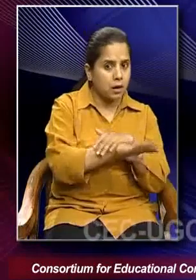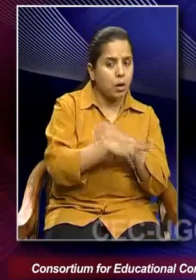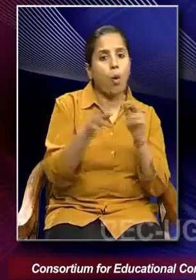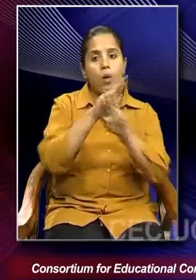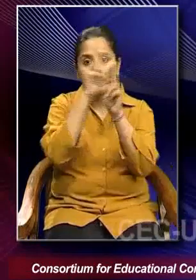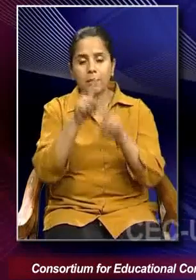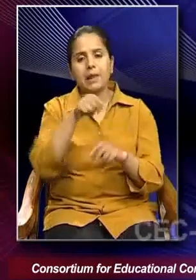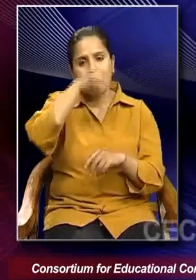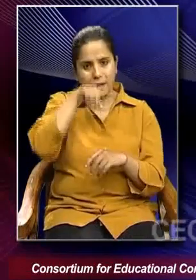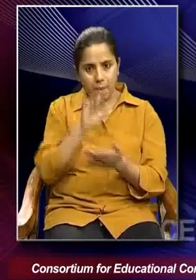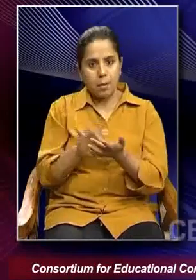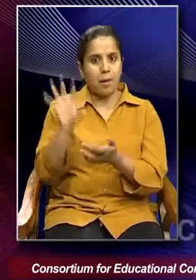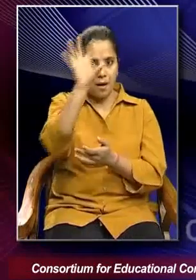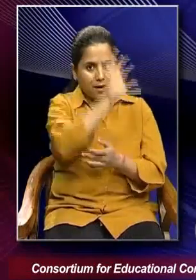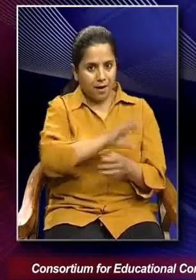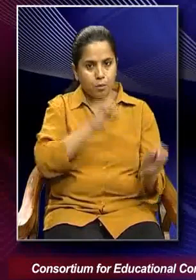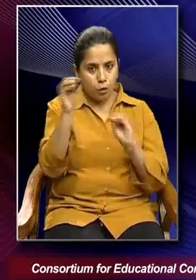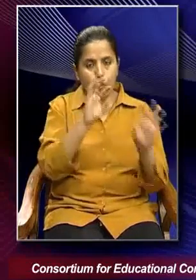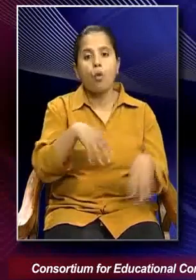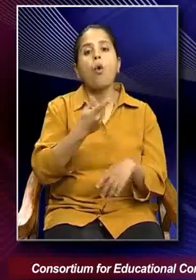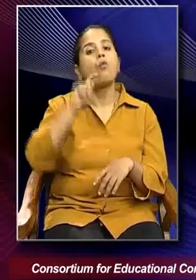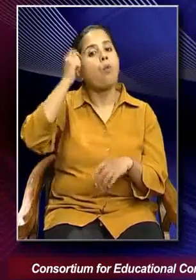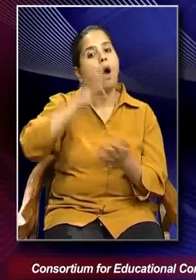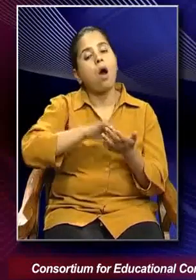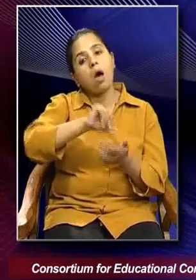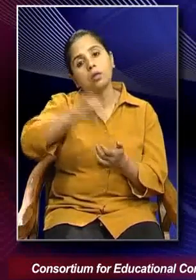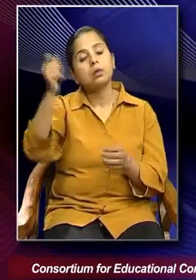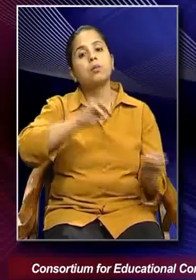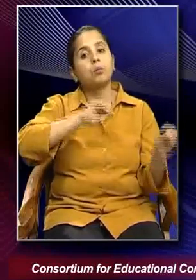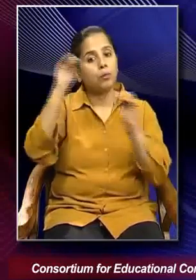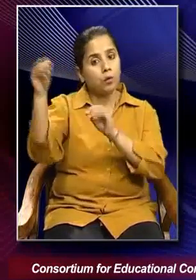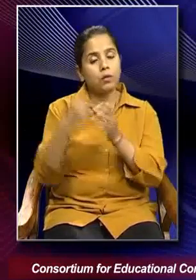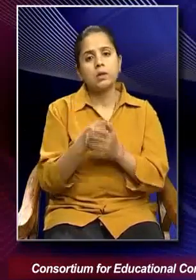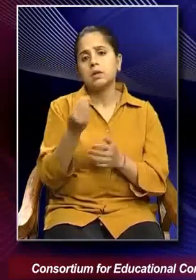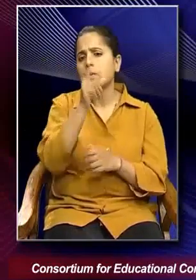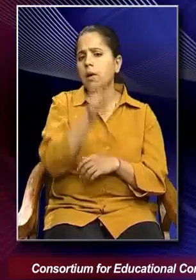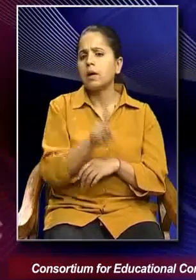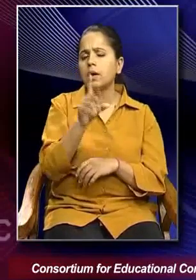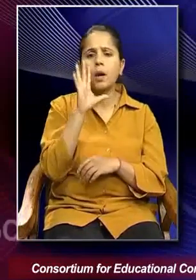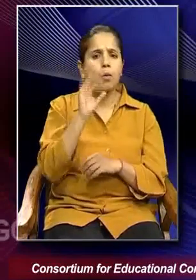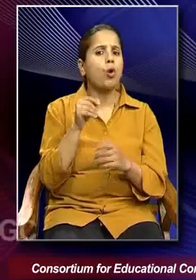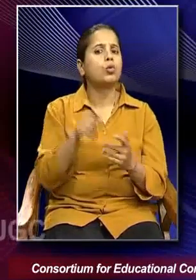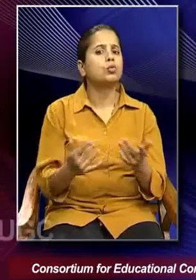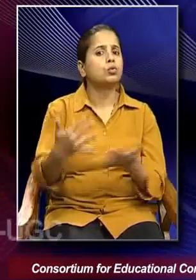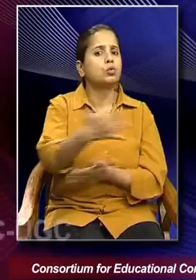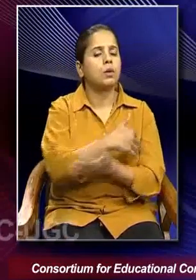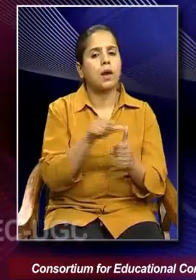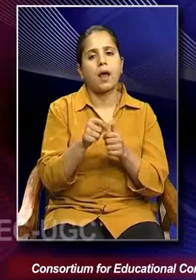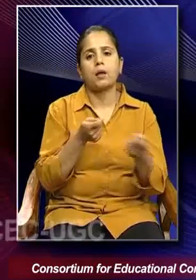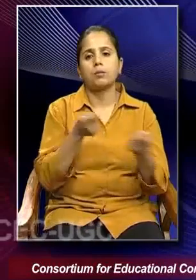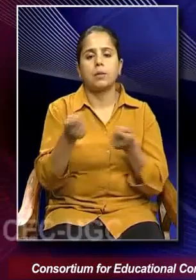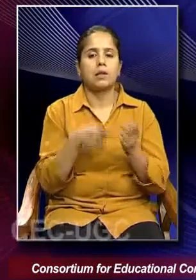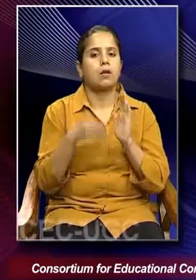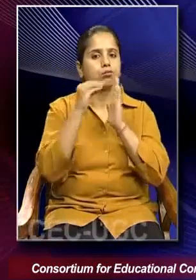international migration. So among the various sources, one prominent source is the administrative